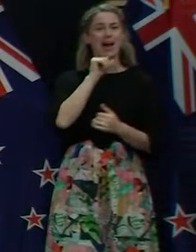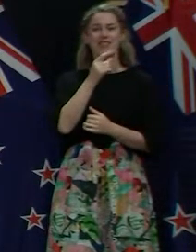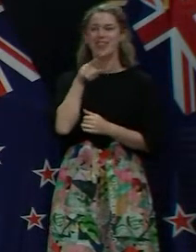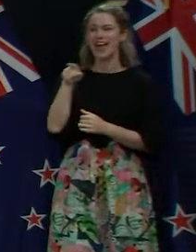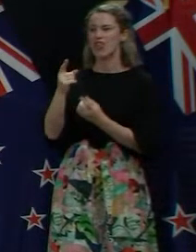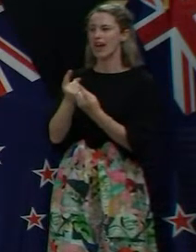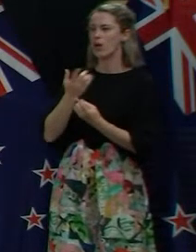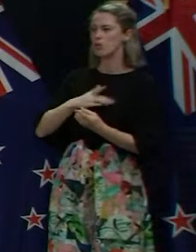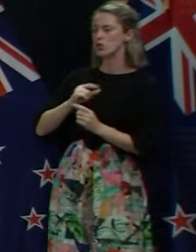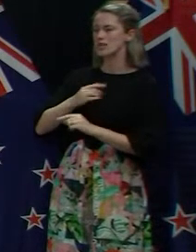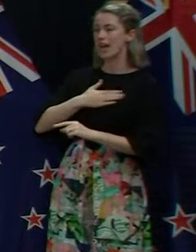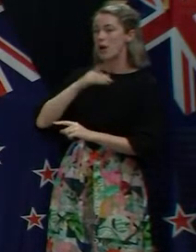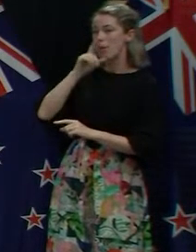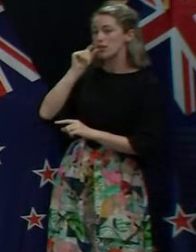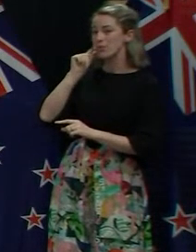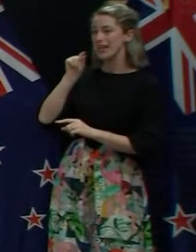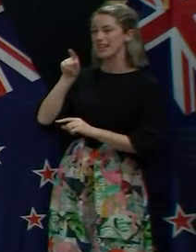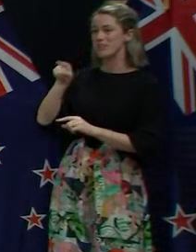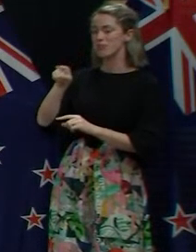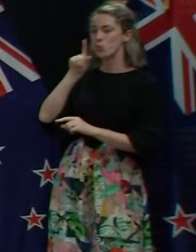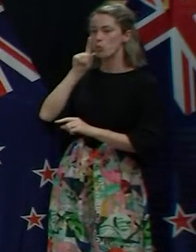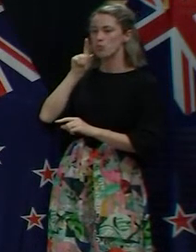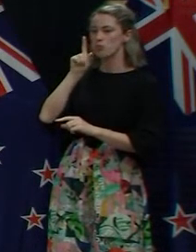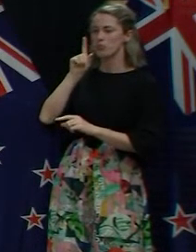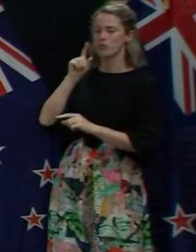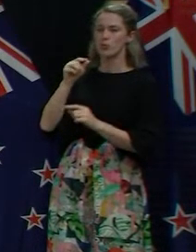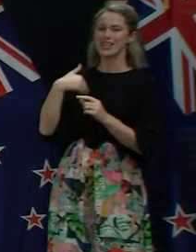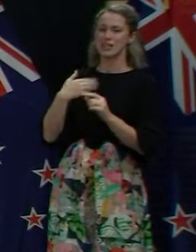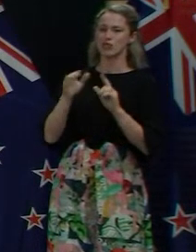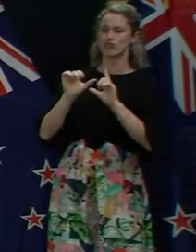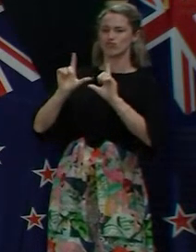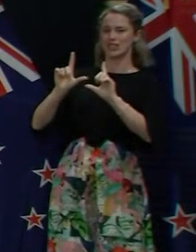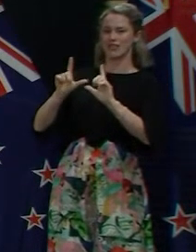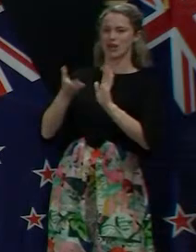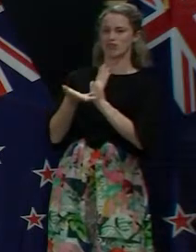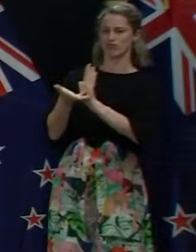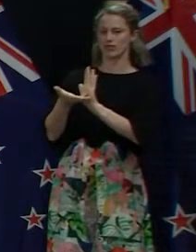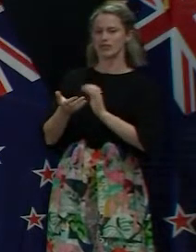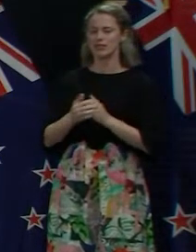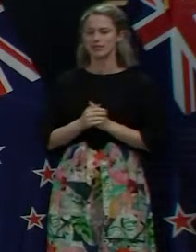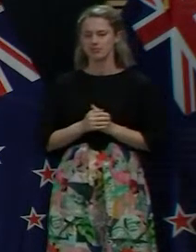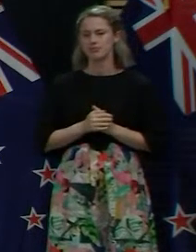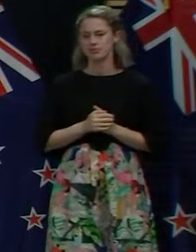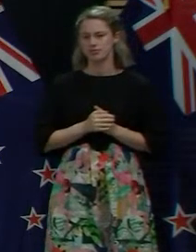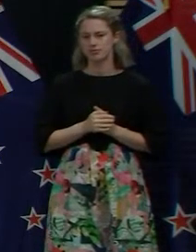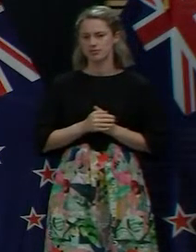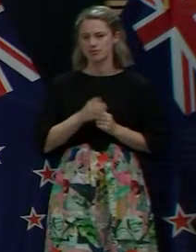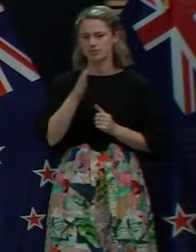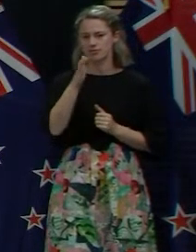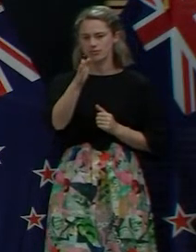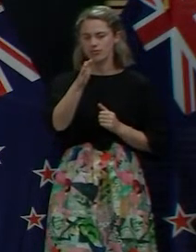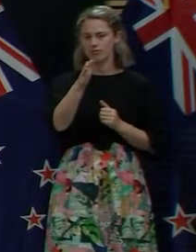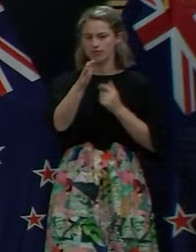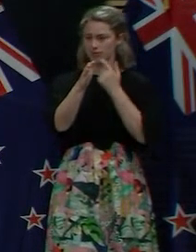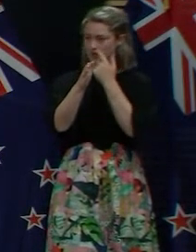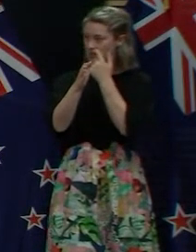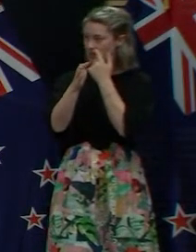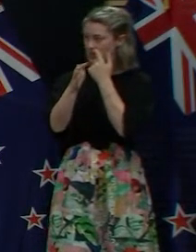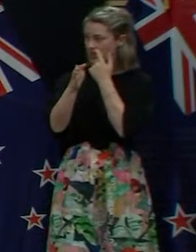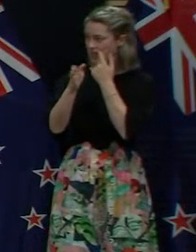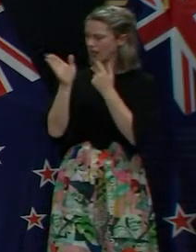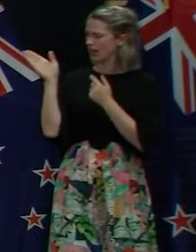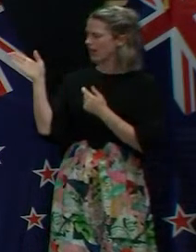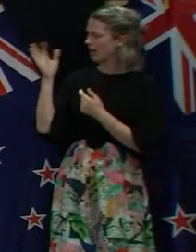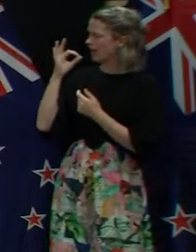to do safely, maybe they're a legitimate tool. So those are things we're discussing and debating. Yeah, and then I'll come back to you. Sorry, did you want to